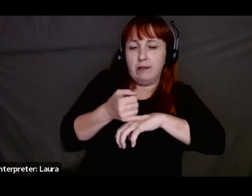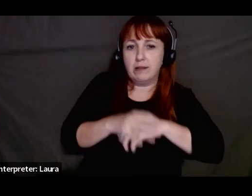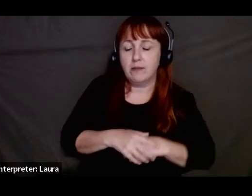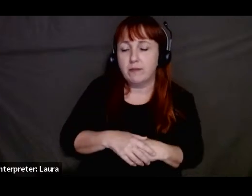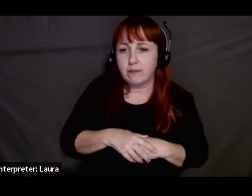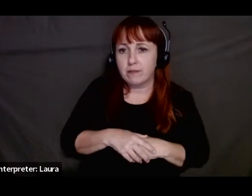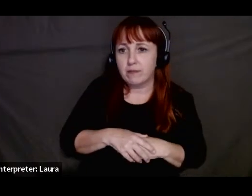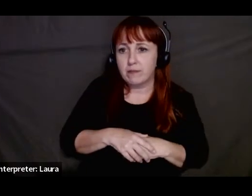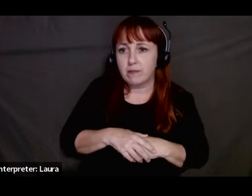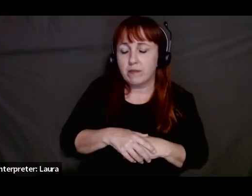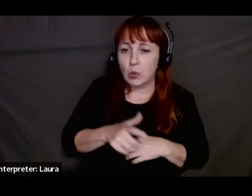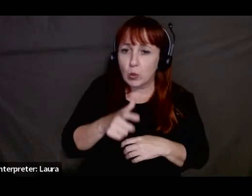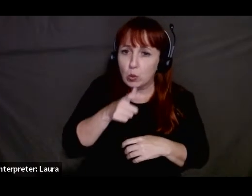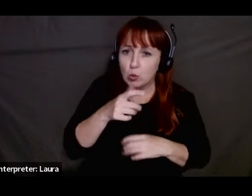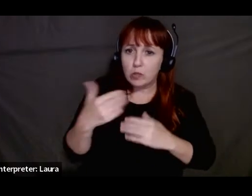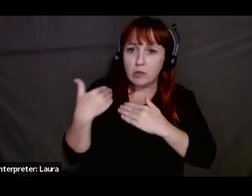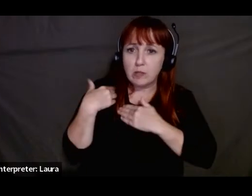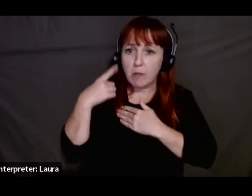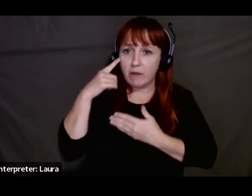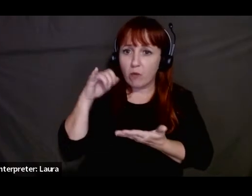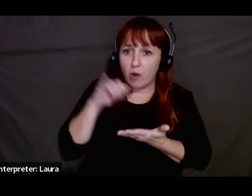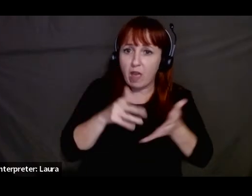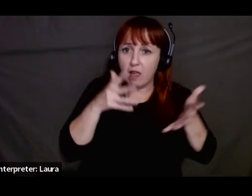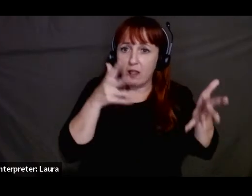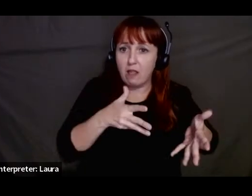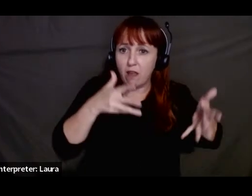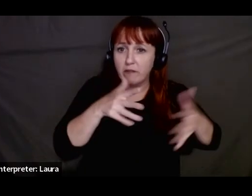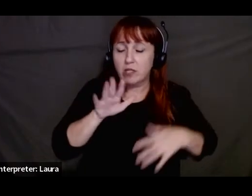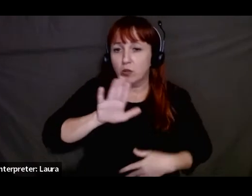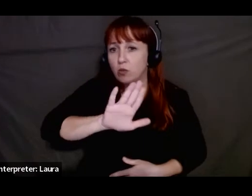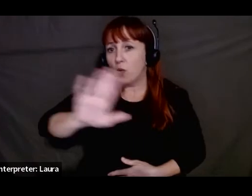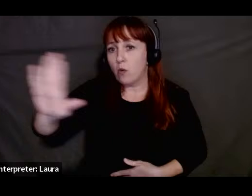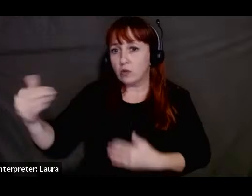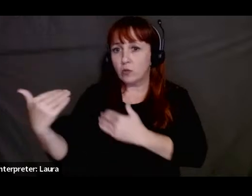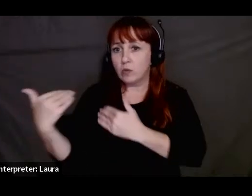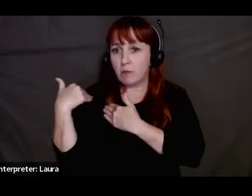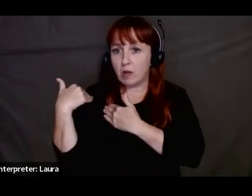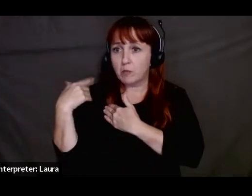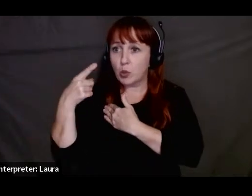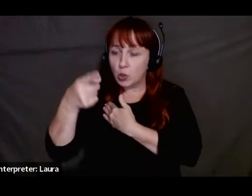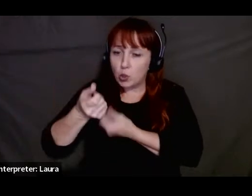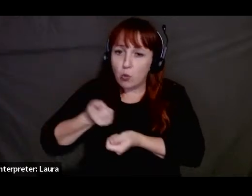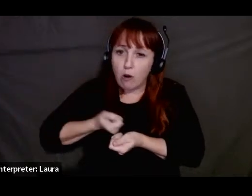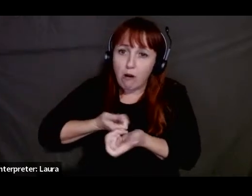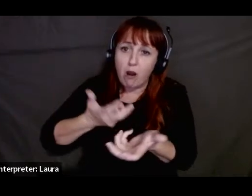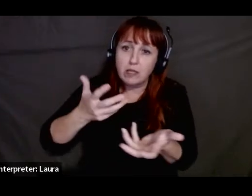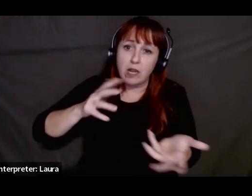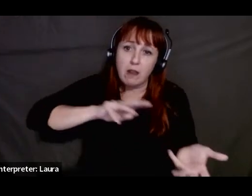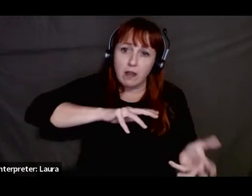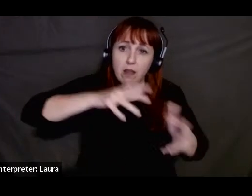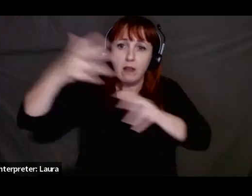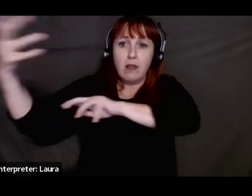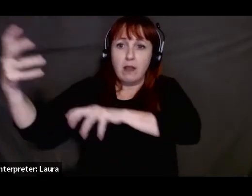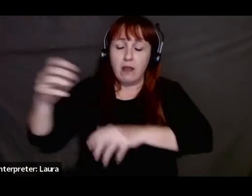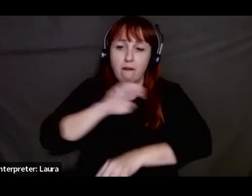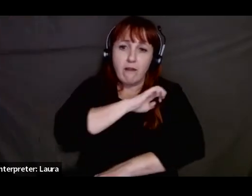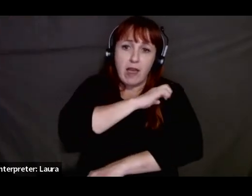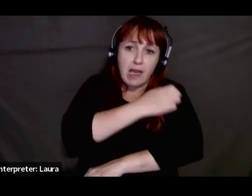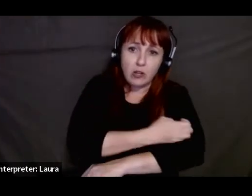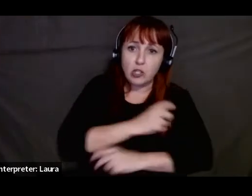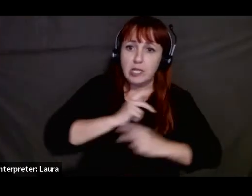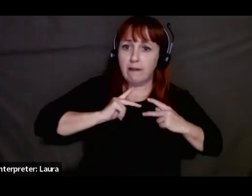And you guys are responsible for that. So you're causing the physical and the energetic disturbance on the middle of our